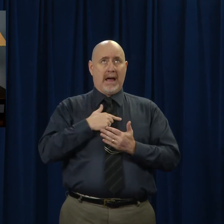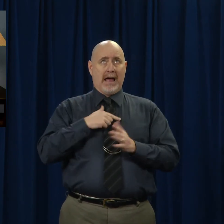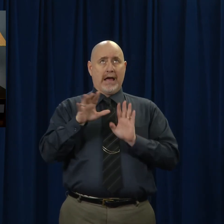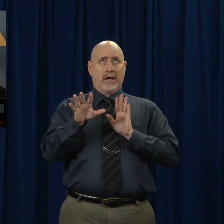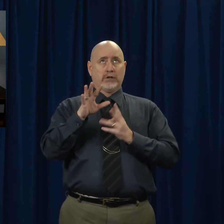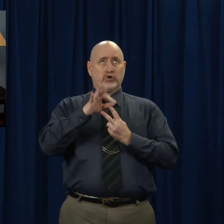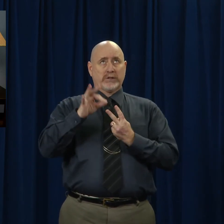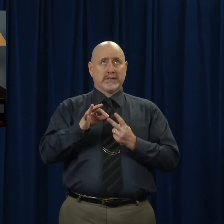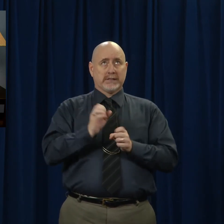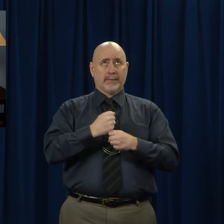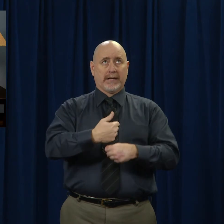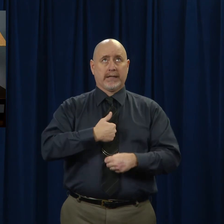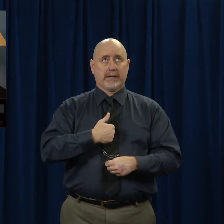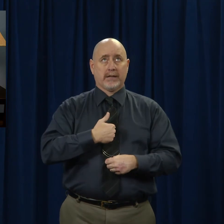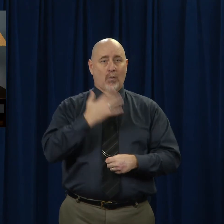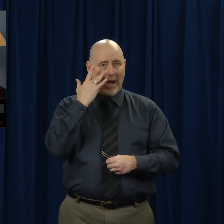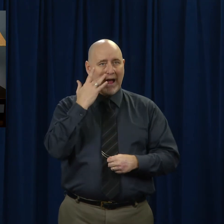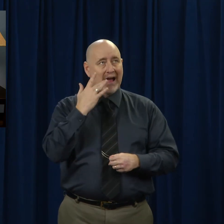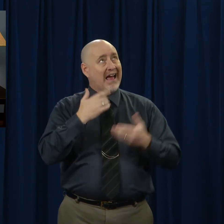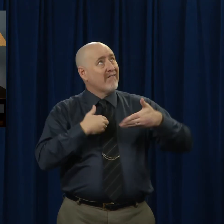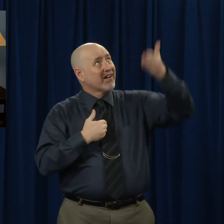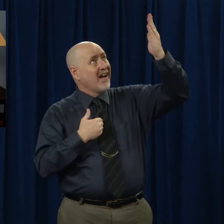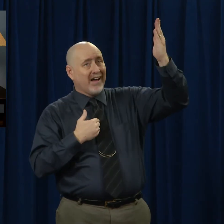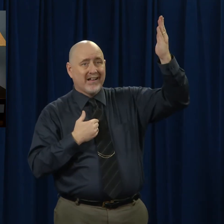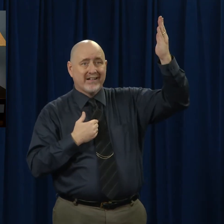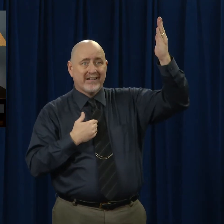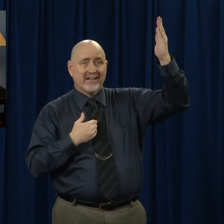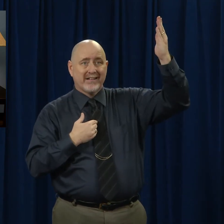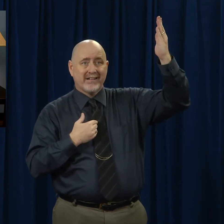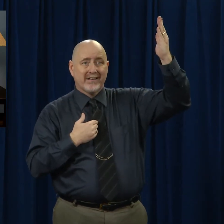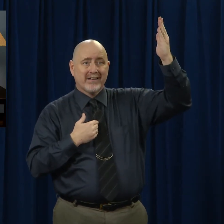my choices because there's a God.